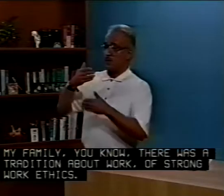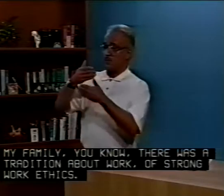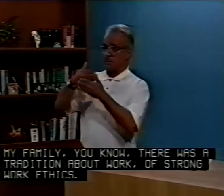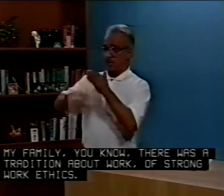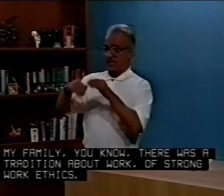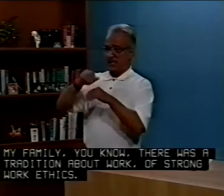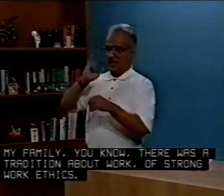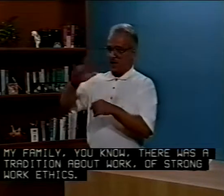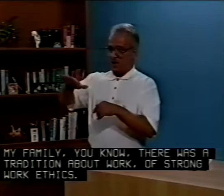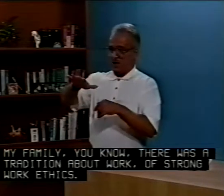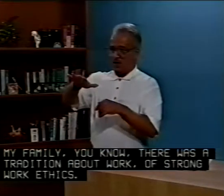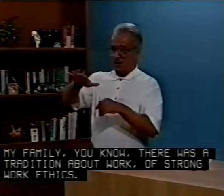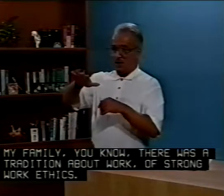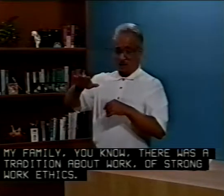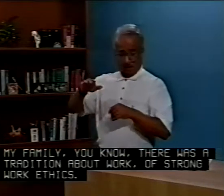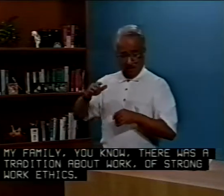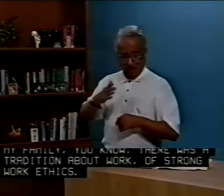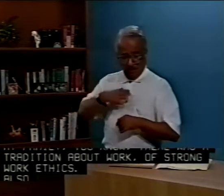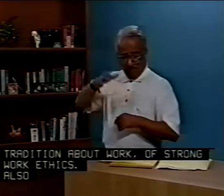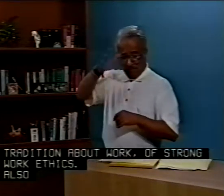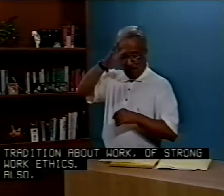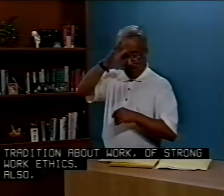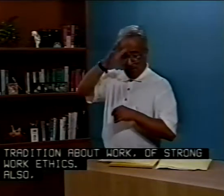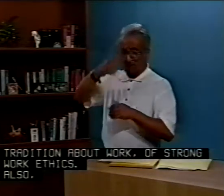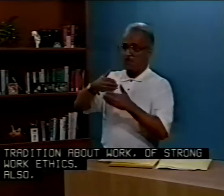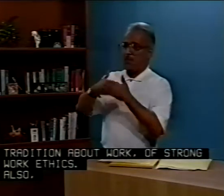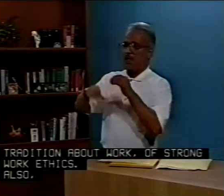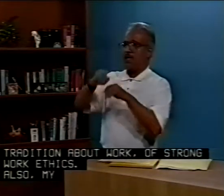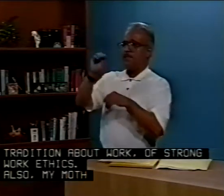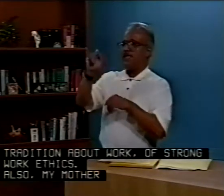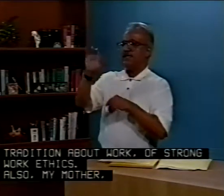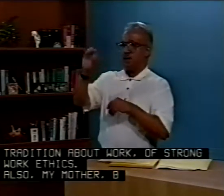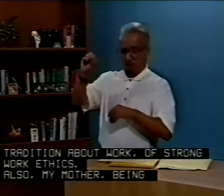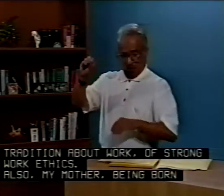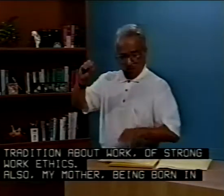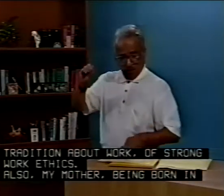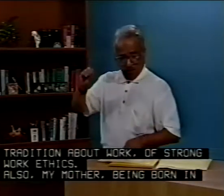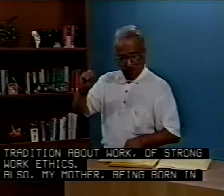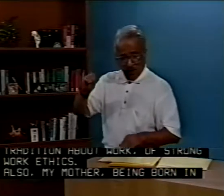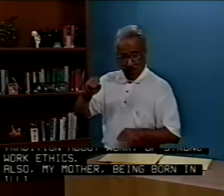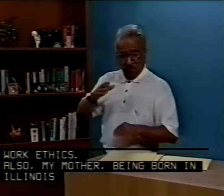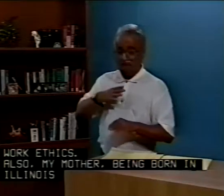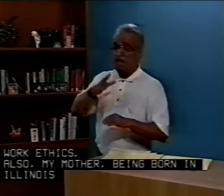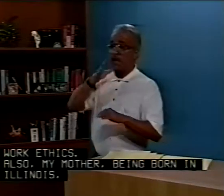Also, my mother, being born in Illinois, and my father was born in Mexico.